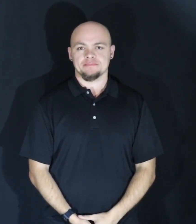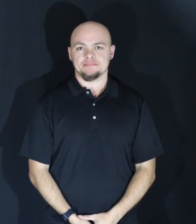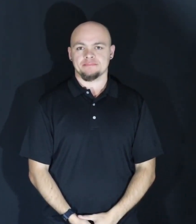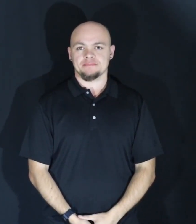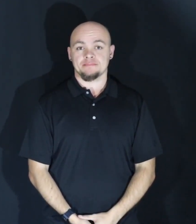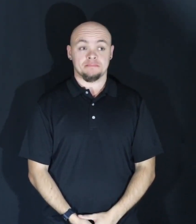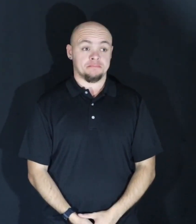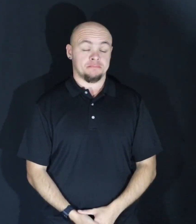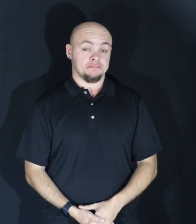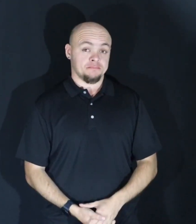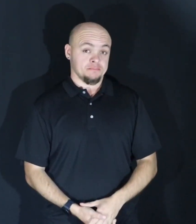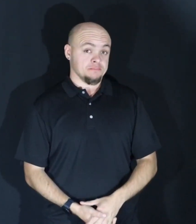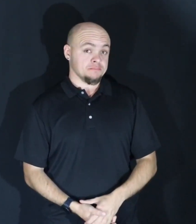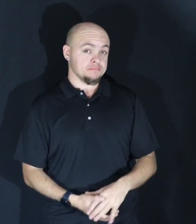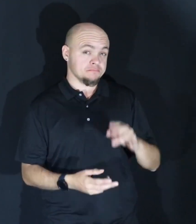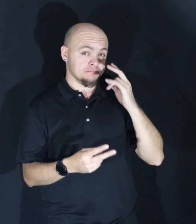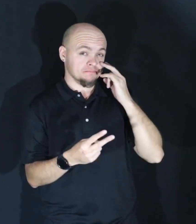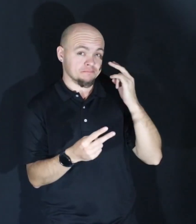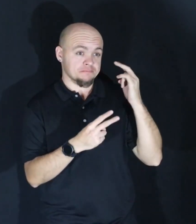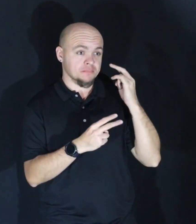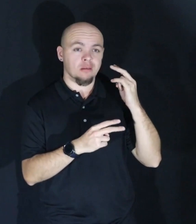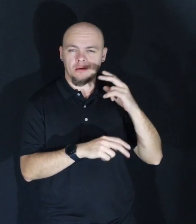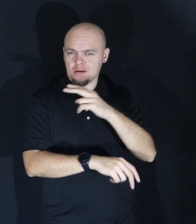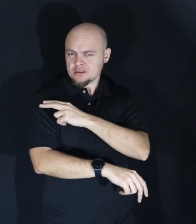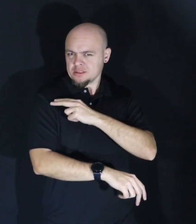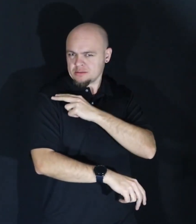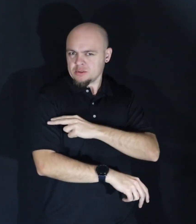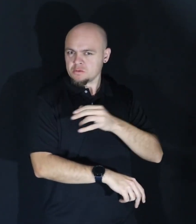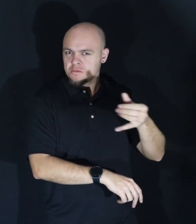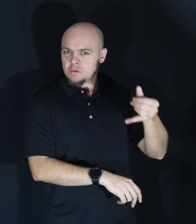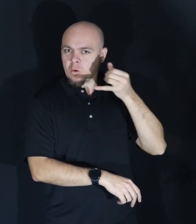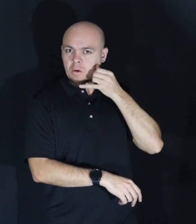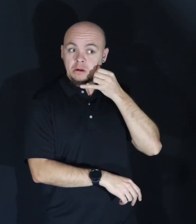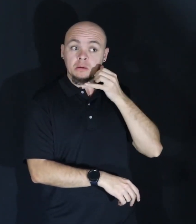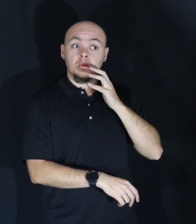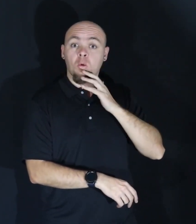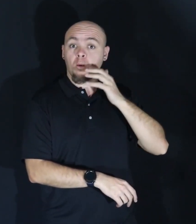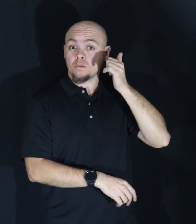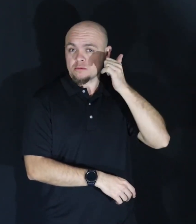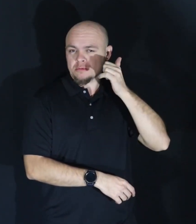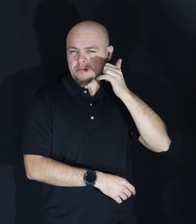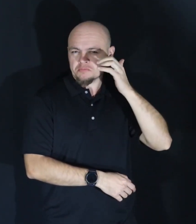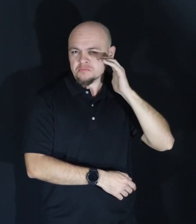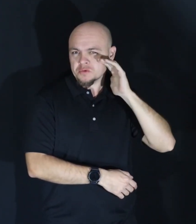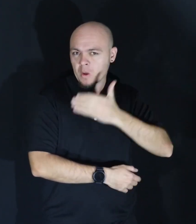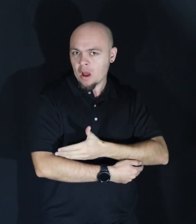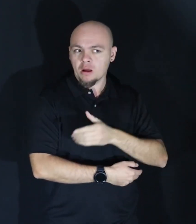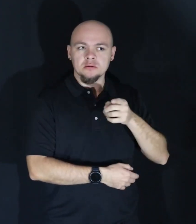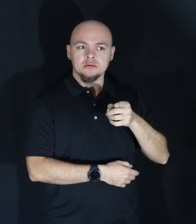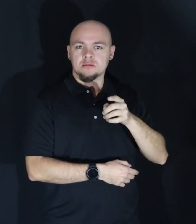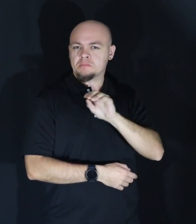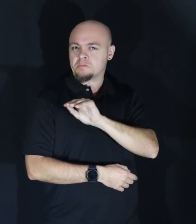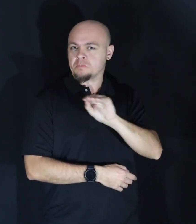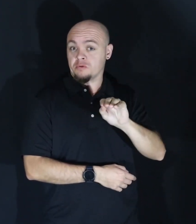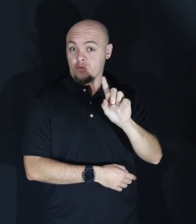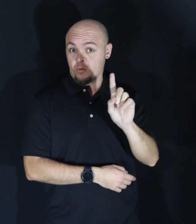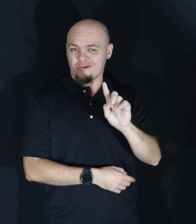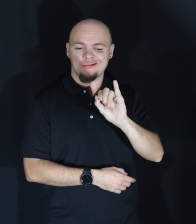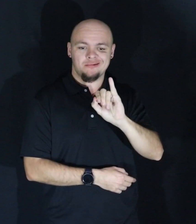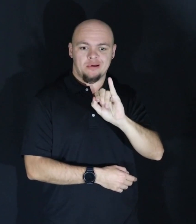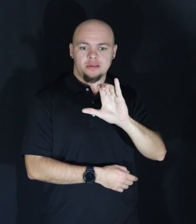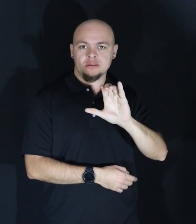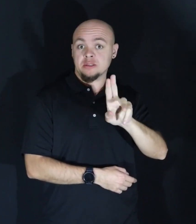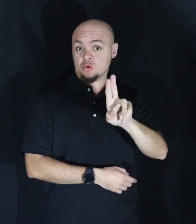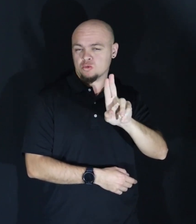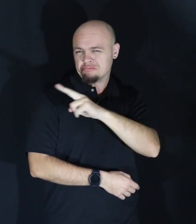will never forget the day I received the call from the hospital telling me that my oldest had been transferred to the ICU. My heart dropped out of